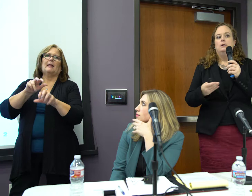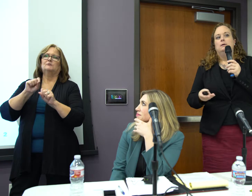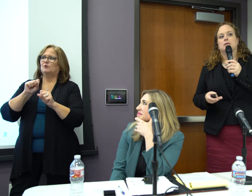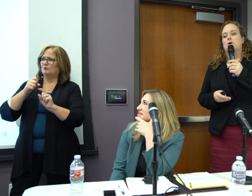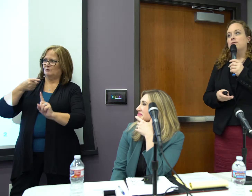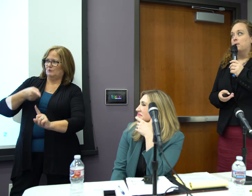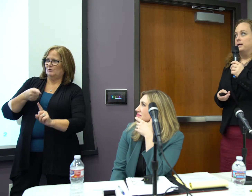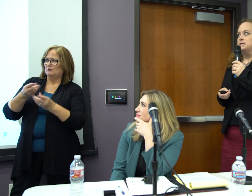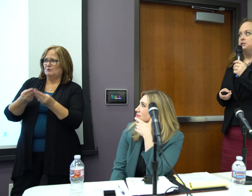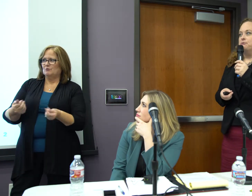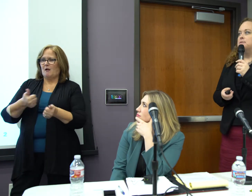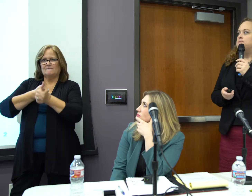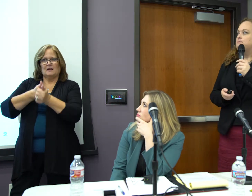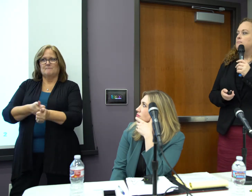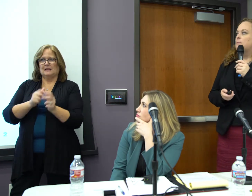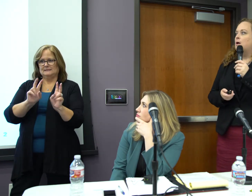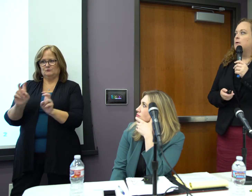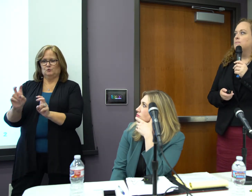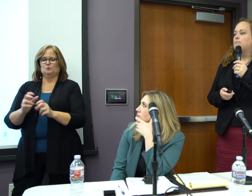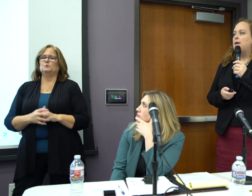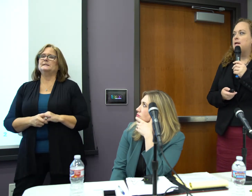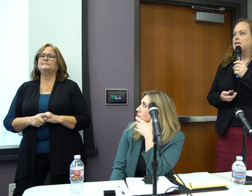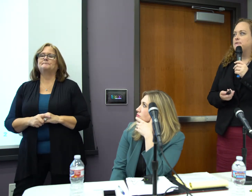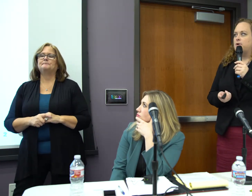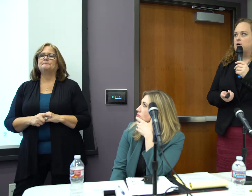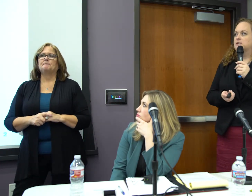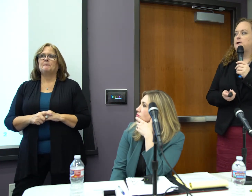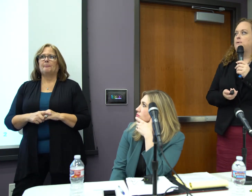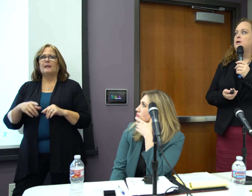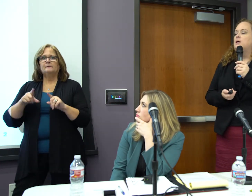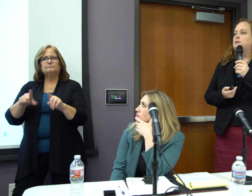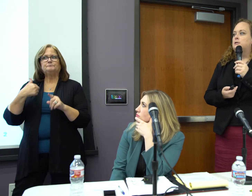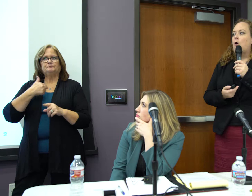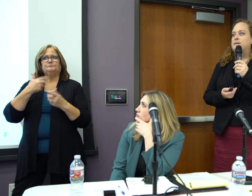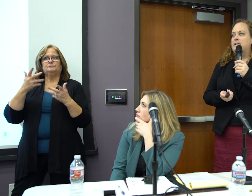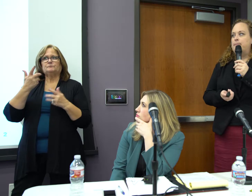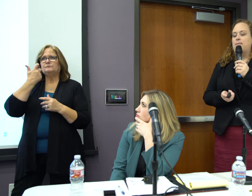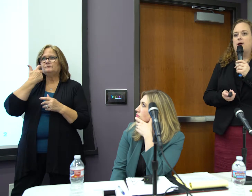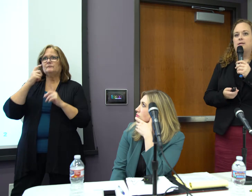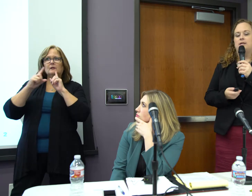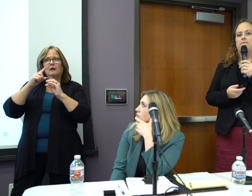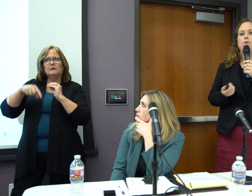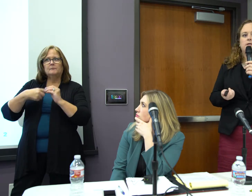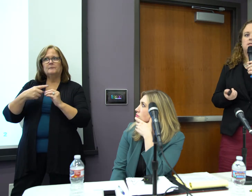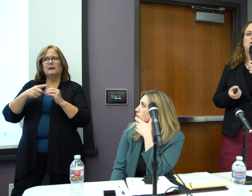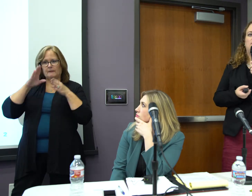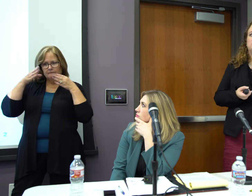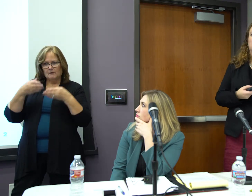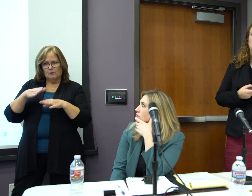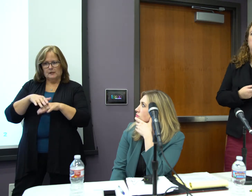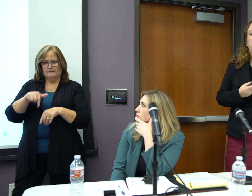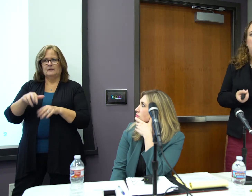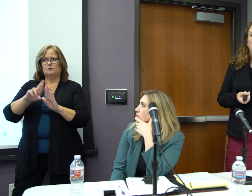elixir to solve compliance issues. And as we've already talked about, just always keep in mind that the focus